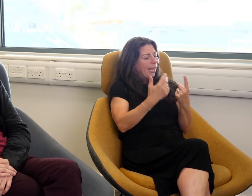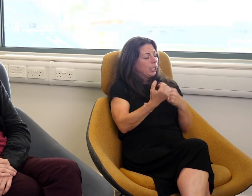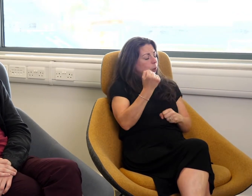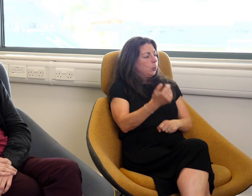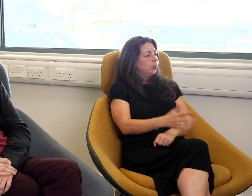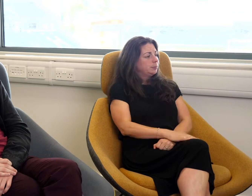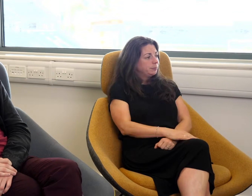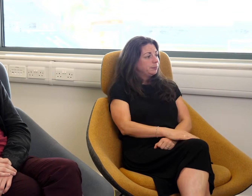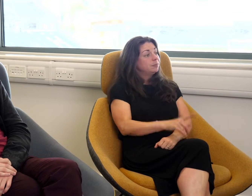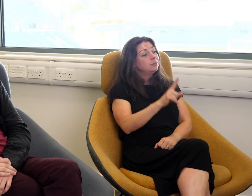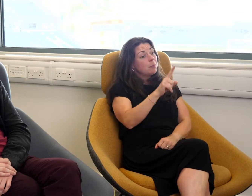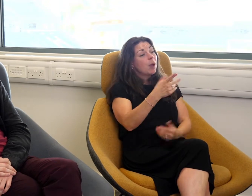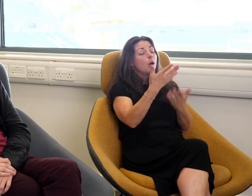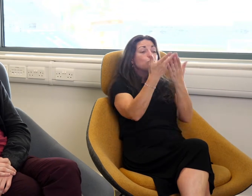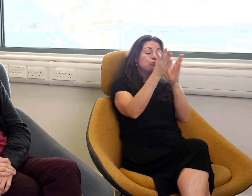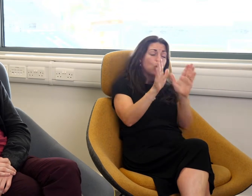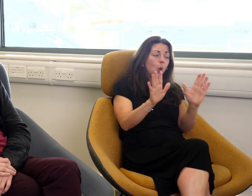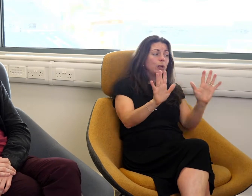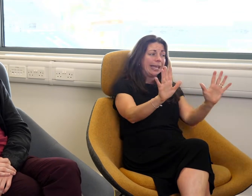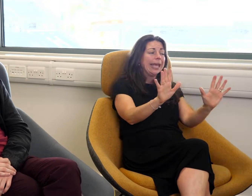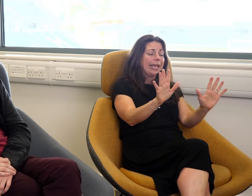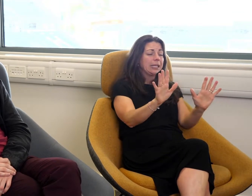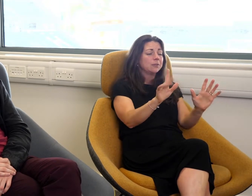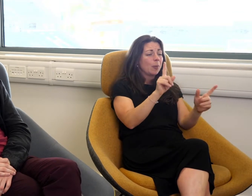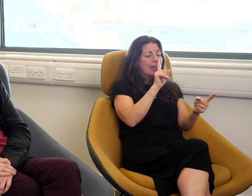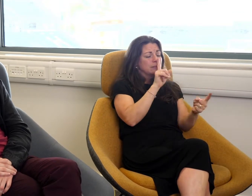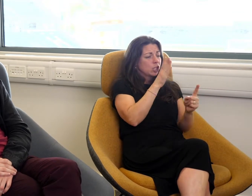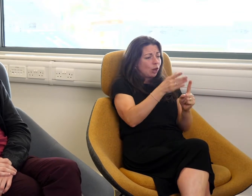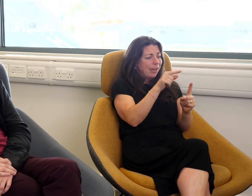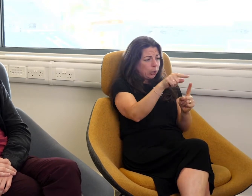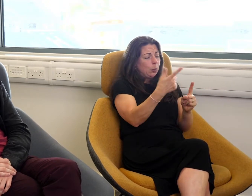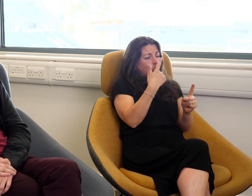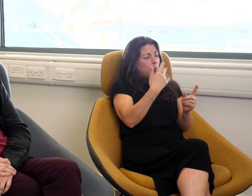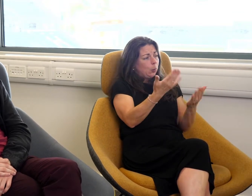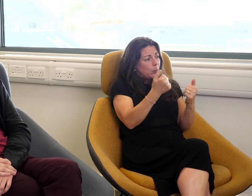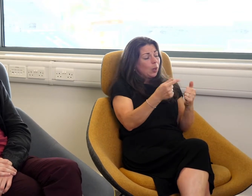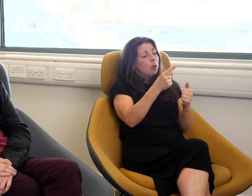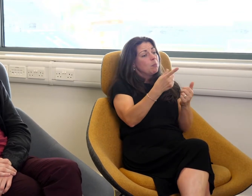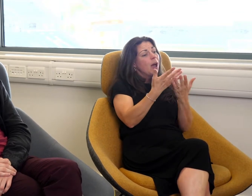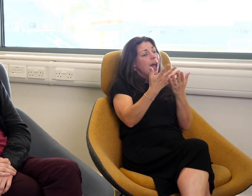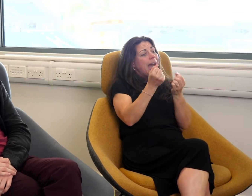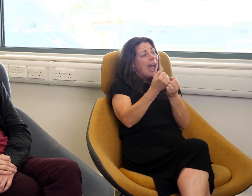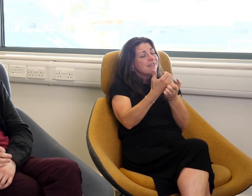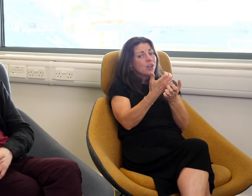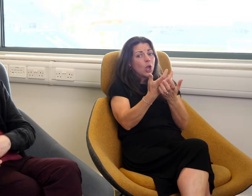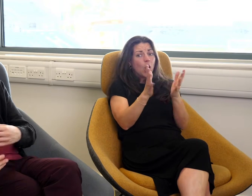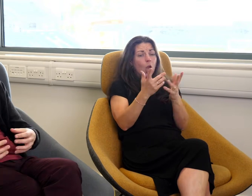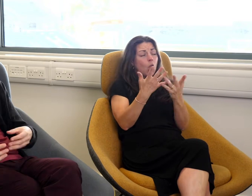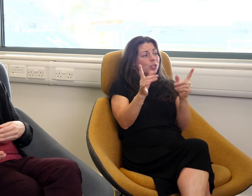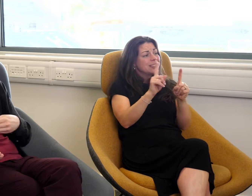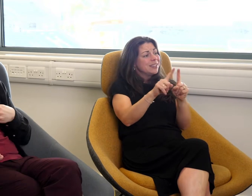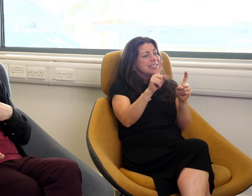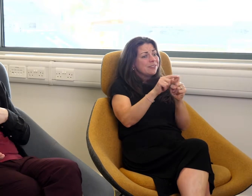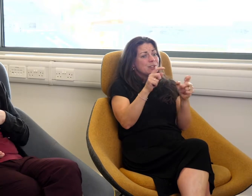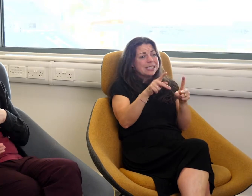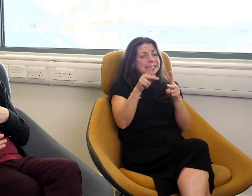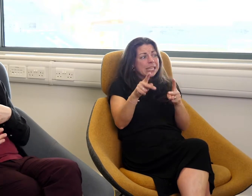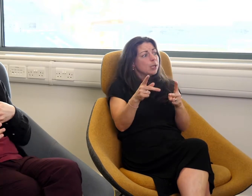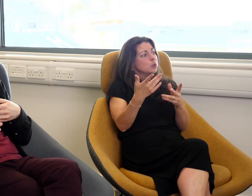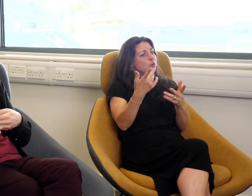But more broadly, actually, I would say there are lots of schemes available for people who want to kind of gain experience in either